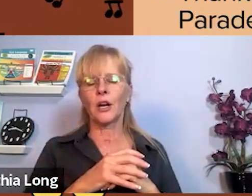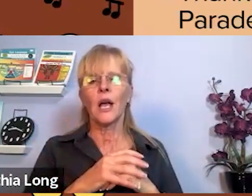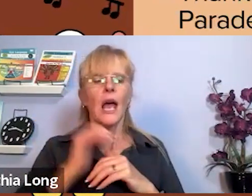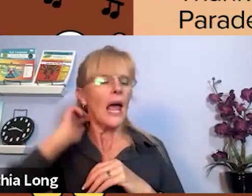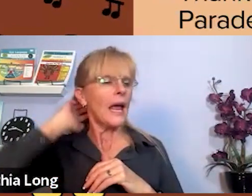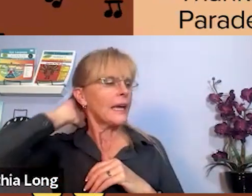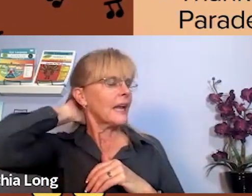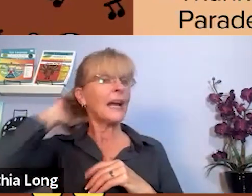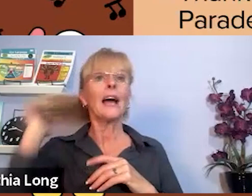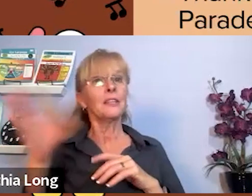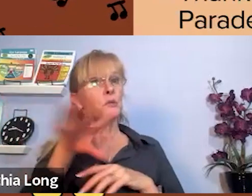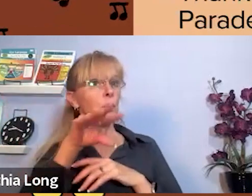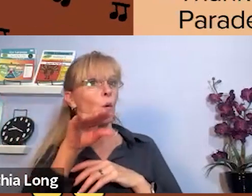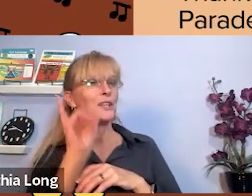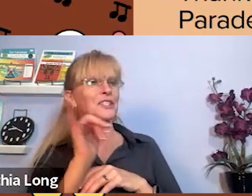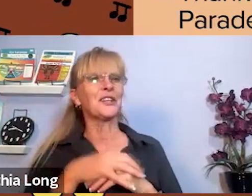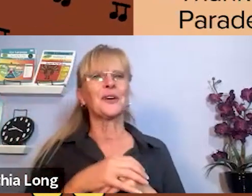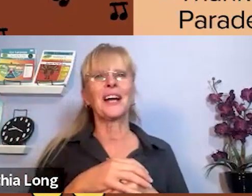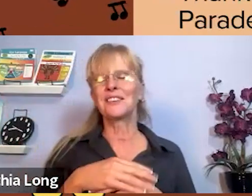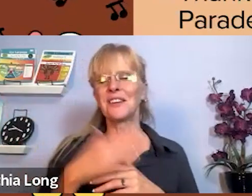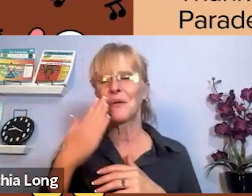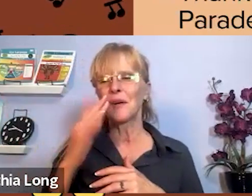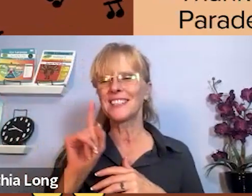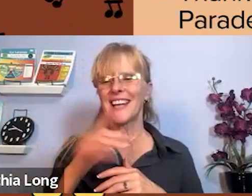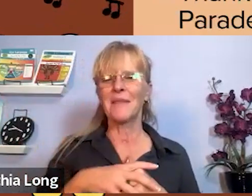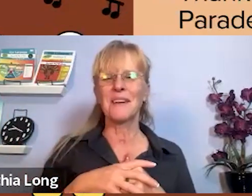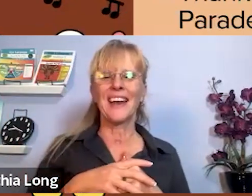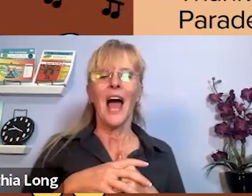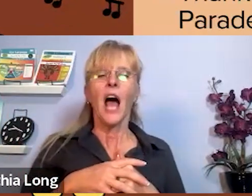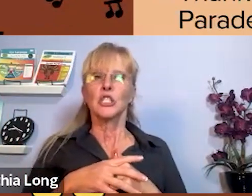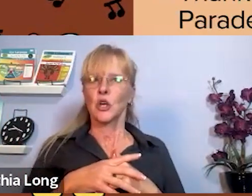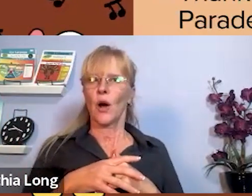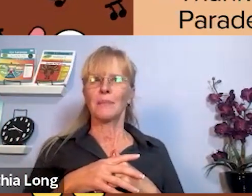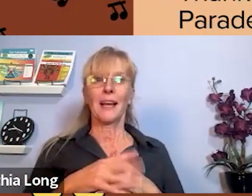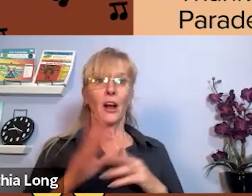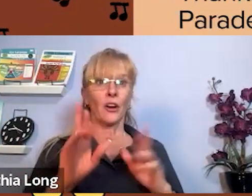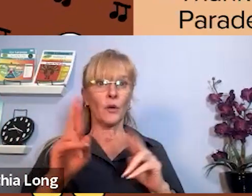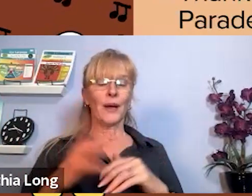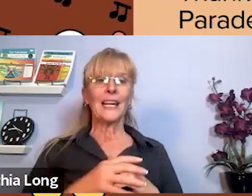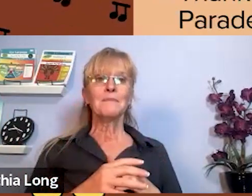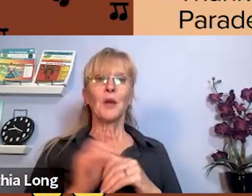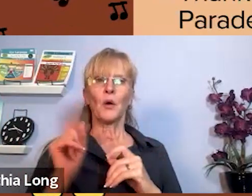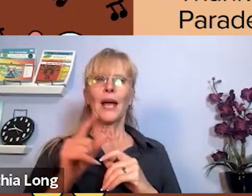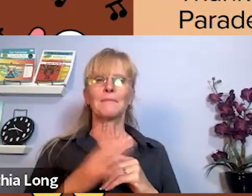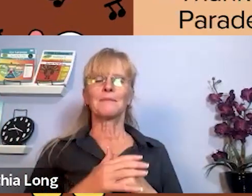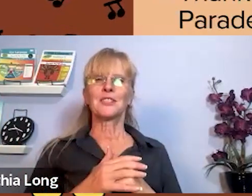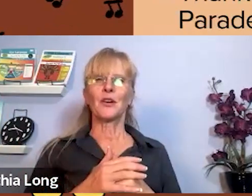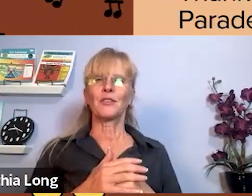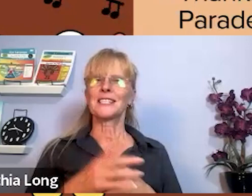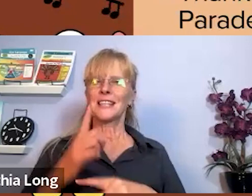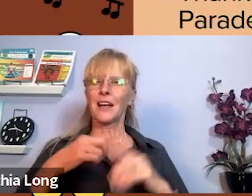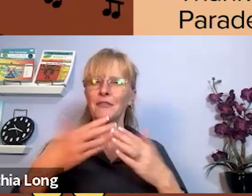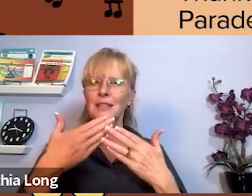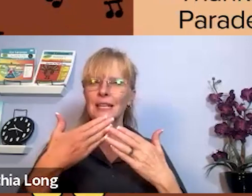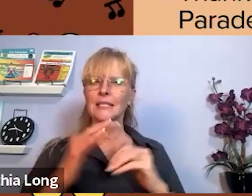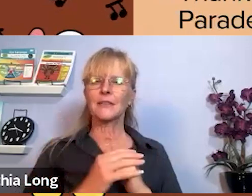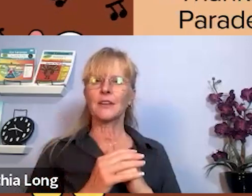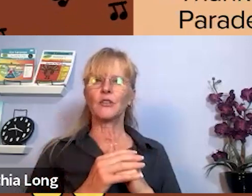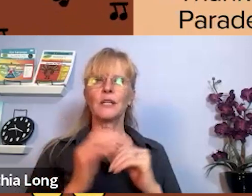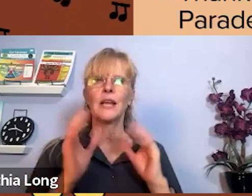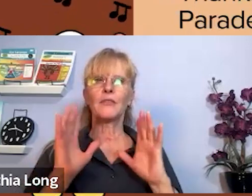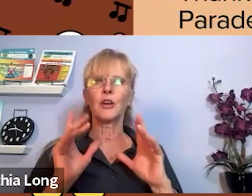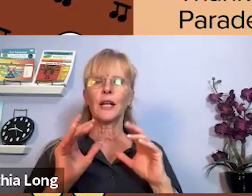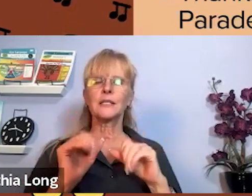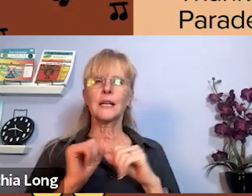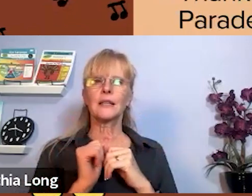people there. And I got this recorded too. I don't know where it's at, but so I'm like, are y'all ready? Okay. So the sign for